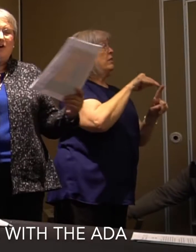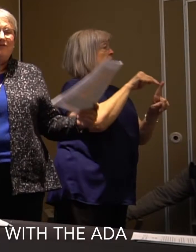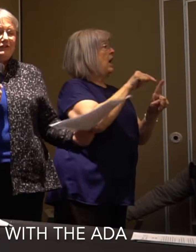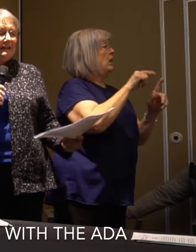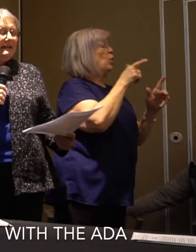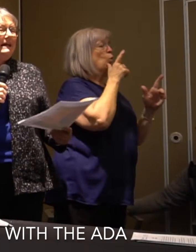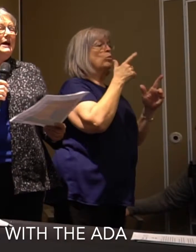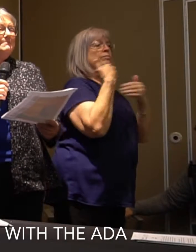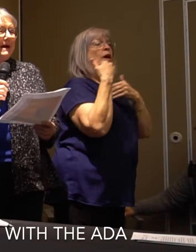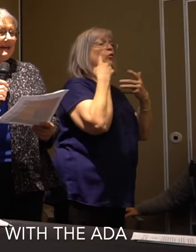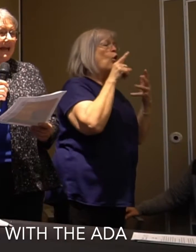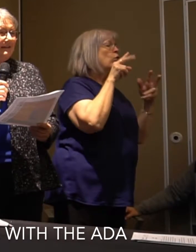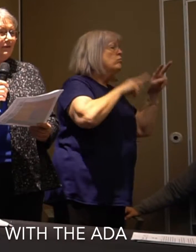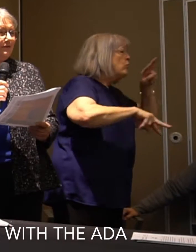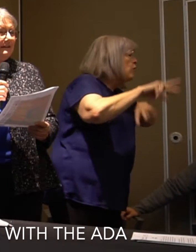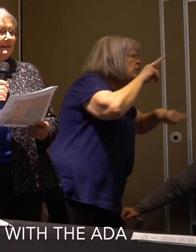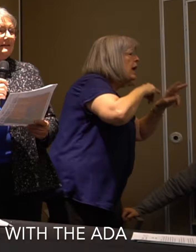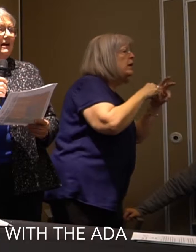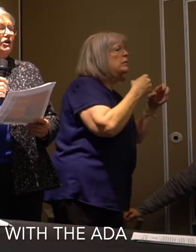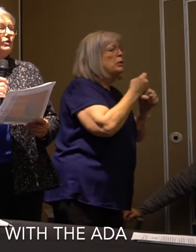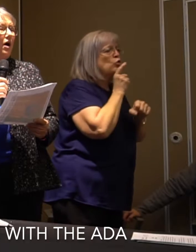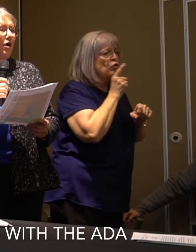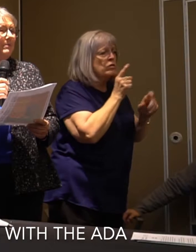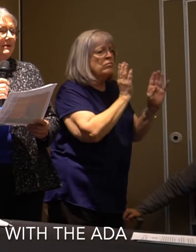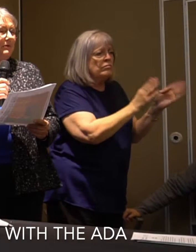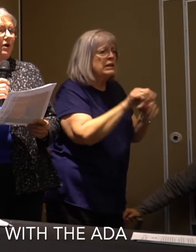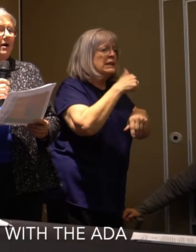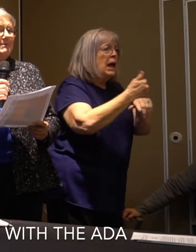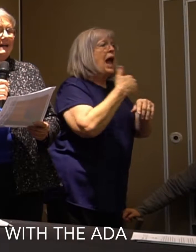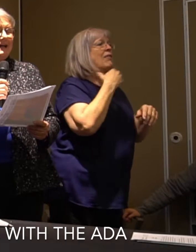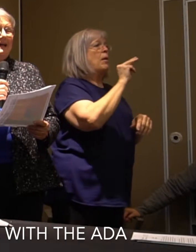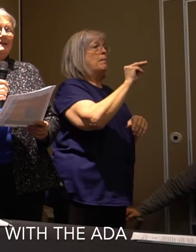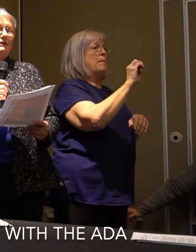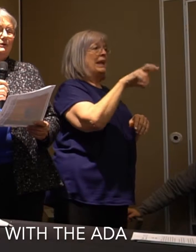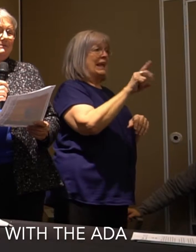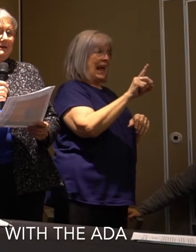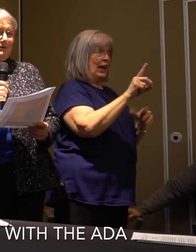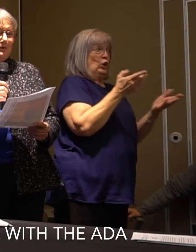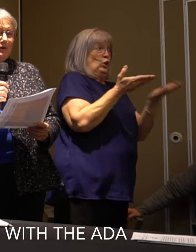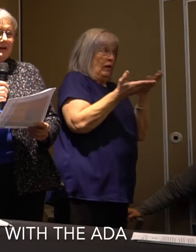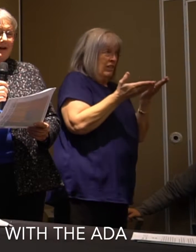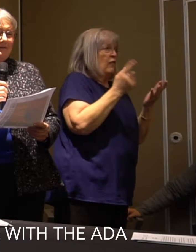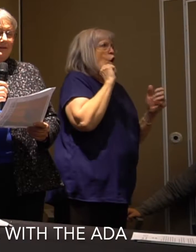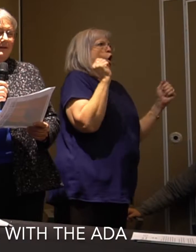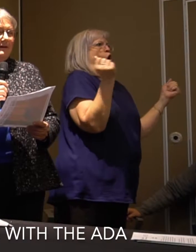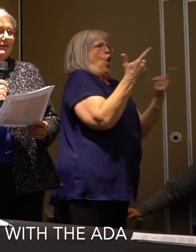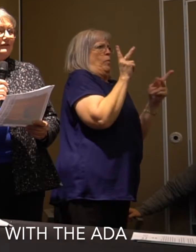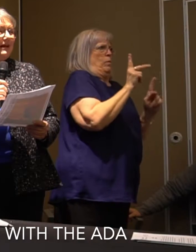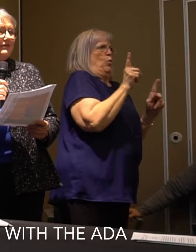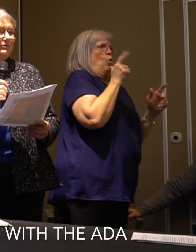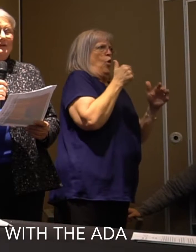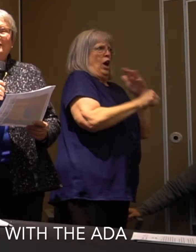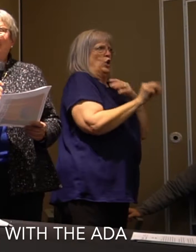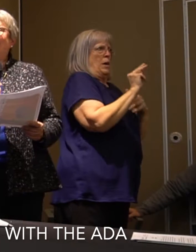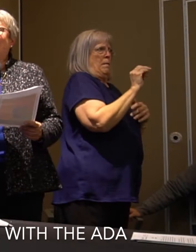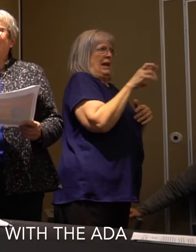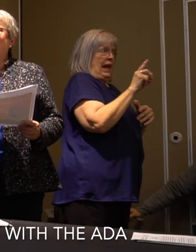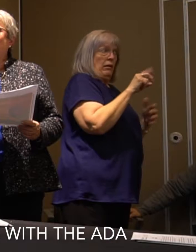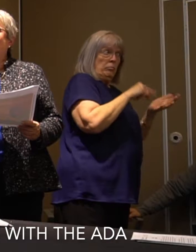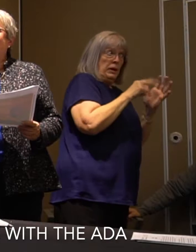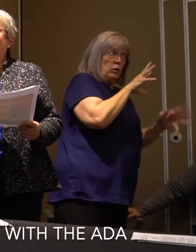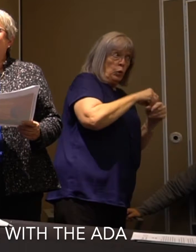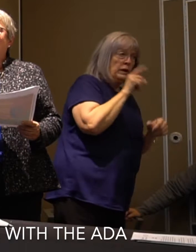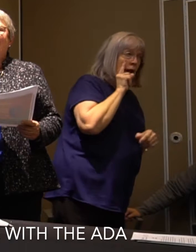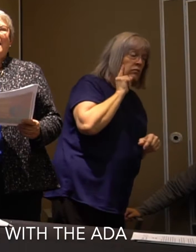organize or oversee Medicaid services to all people on Medicaid, including people who are deaf. There's 7 regions